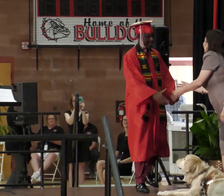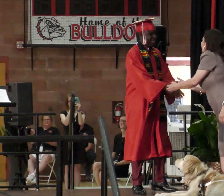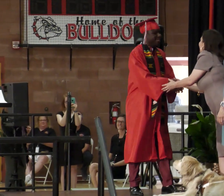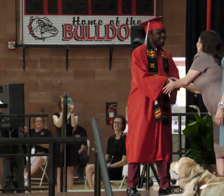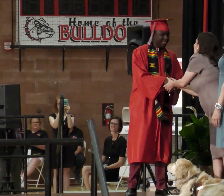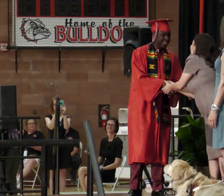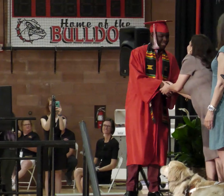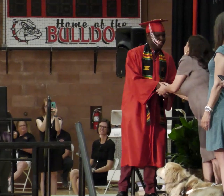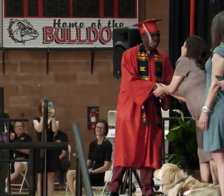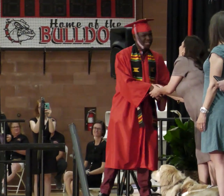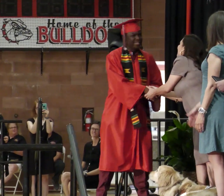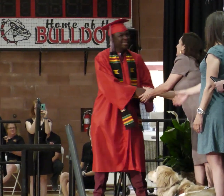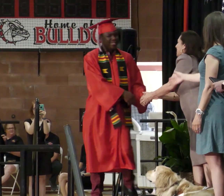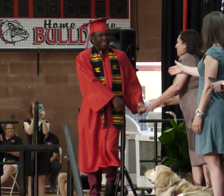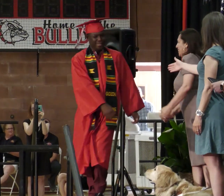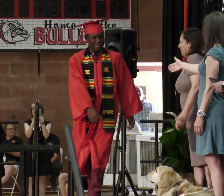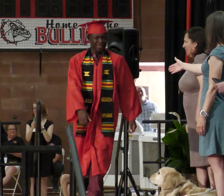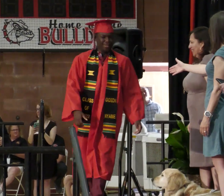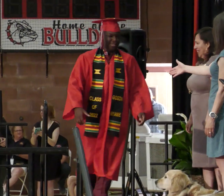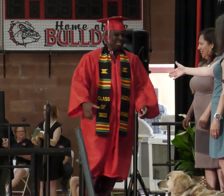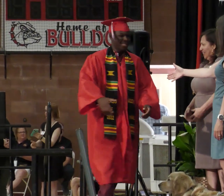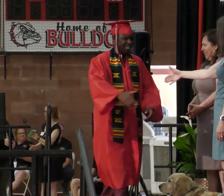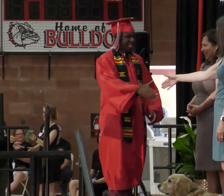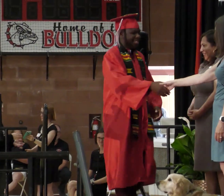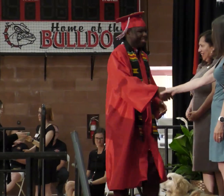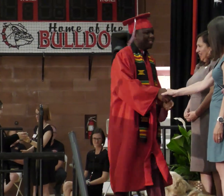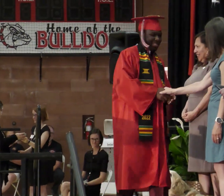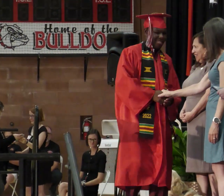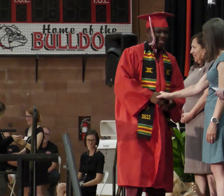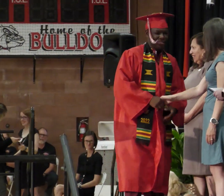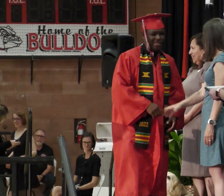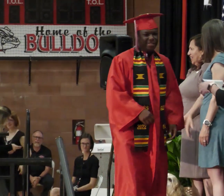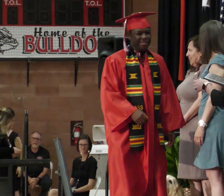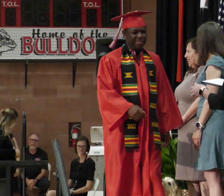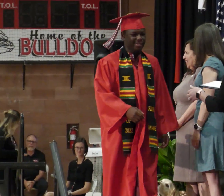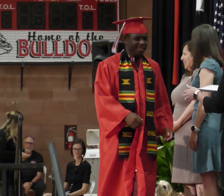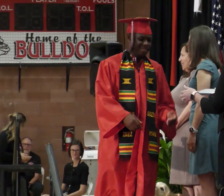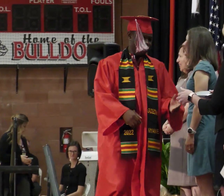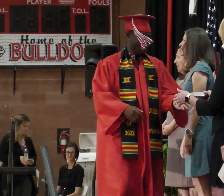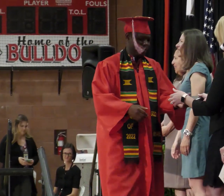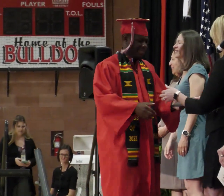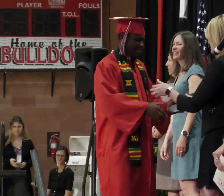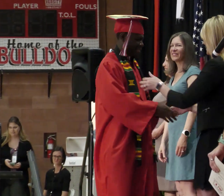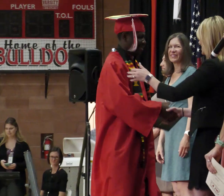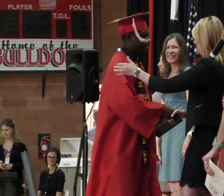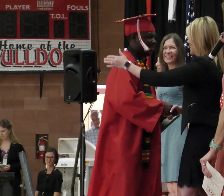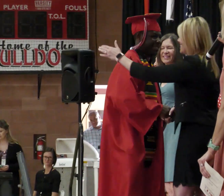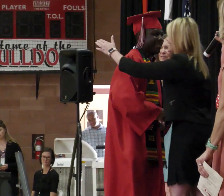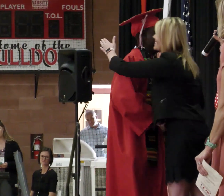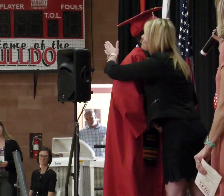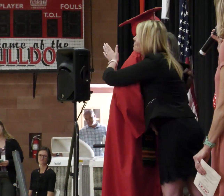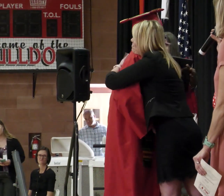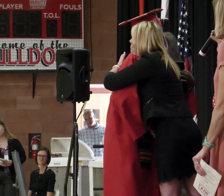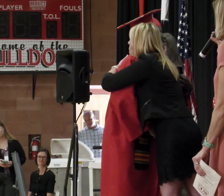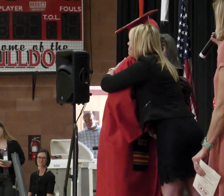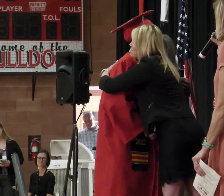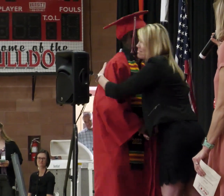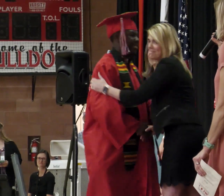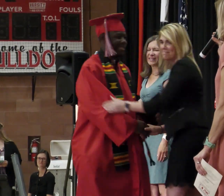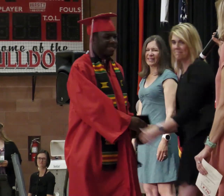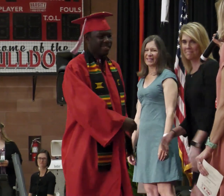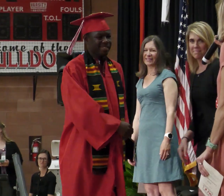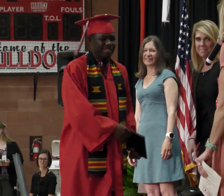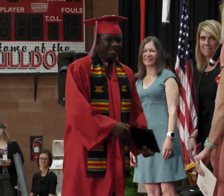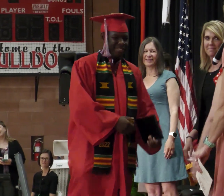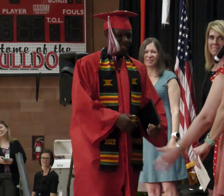Shaking Yolanda's hand Gideon's shaking Michelle's hand Gideon's accepting his diploma Shaking Miss Tara Wilkins'